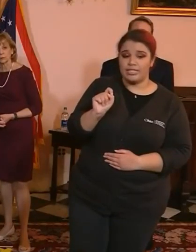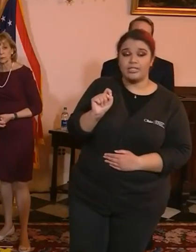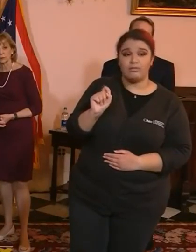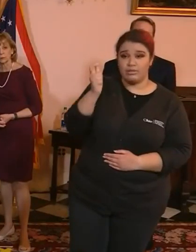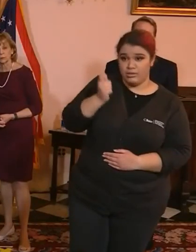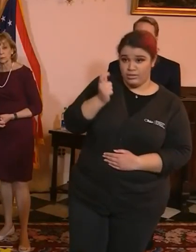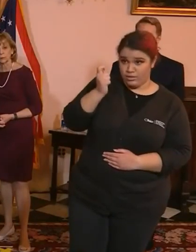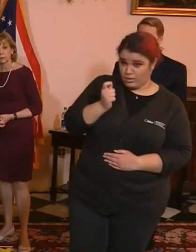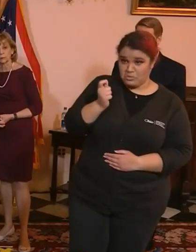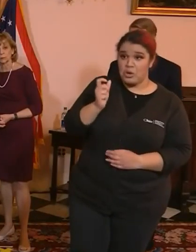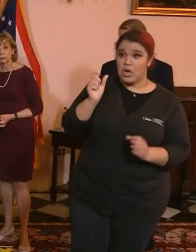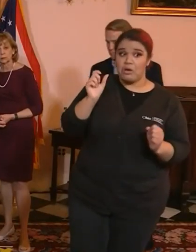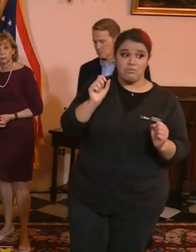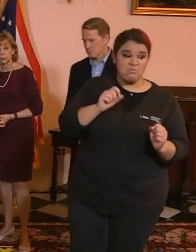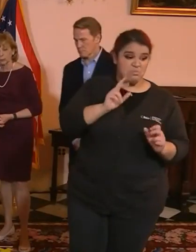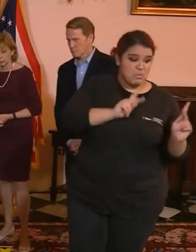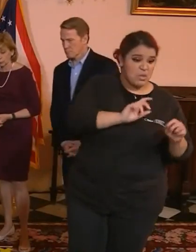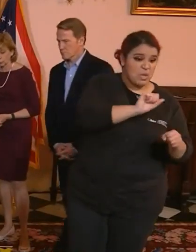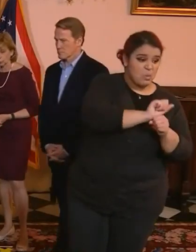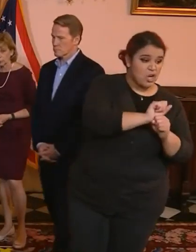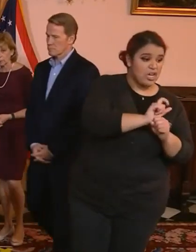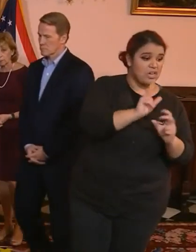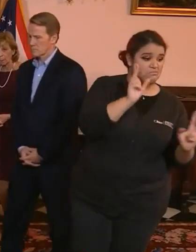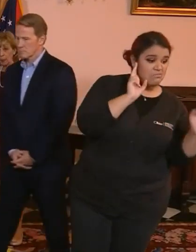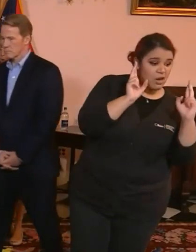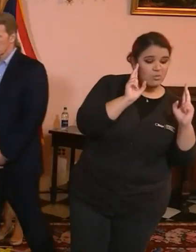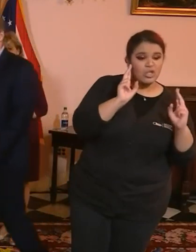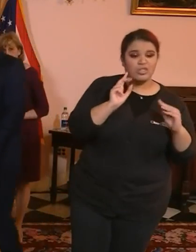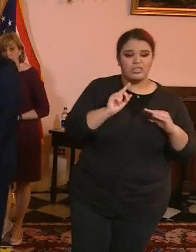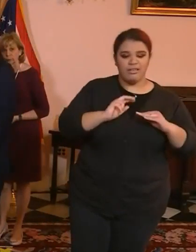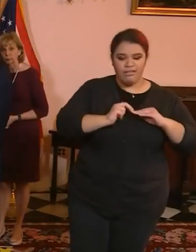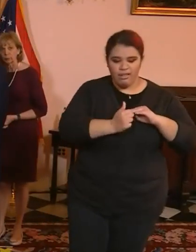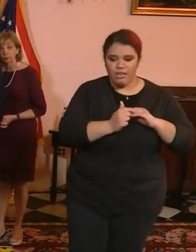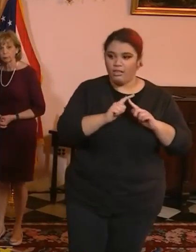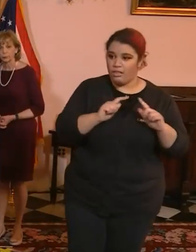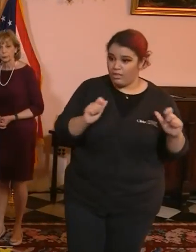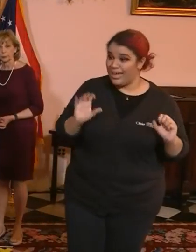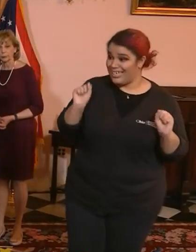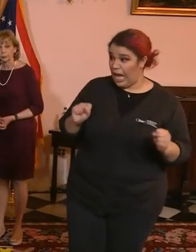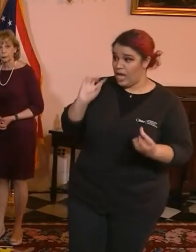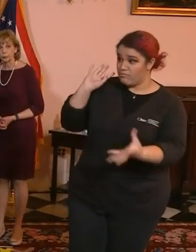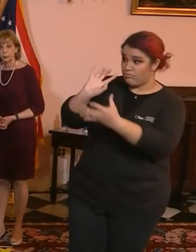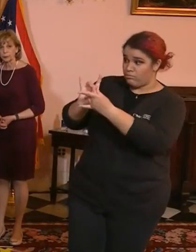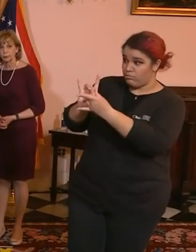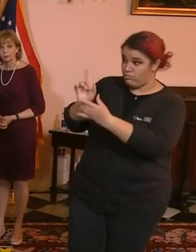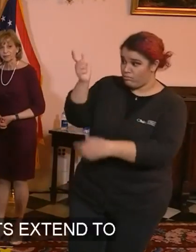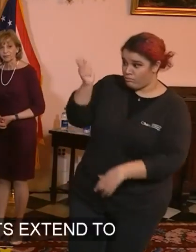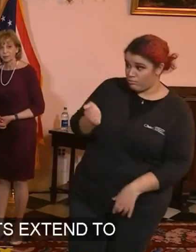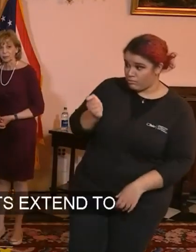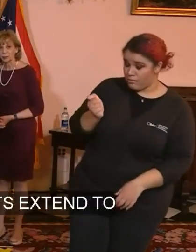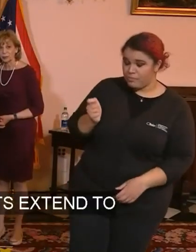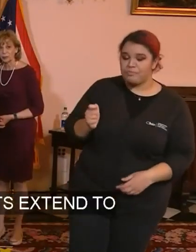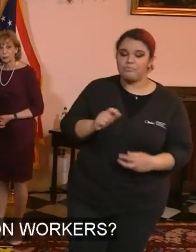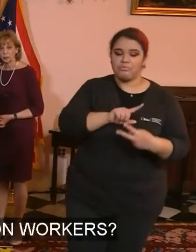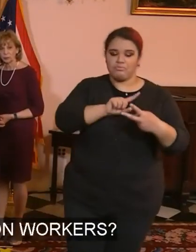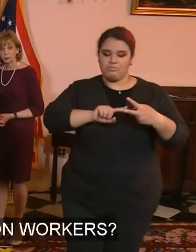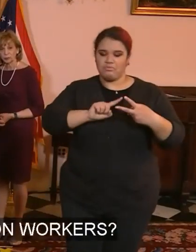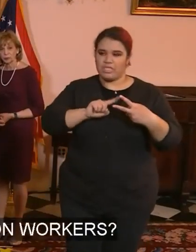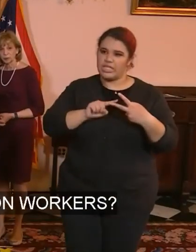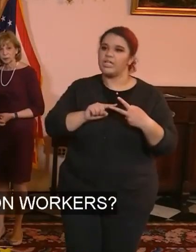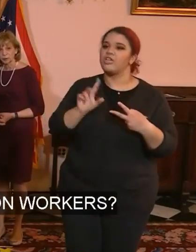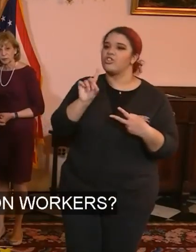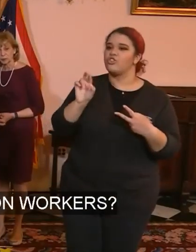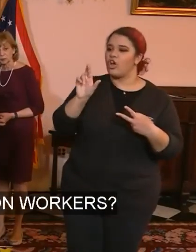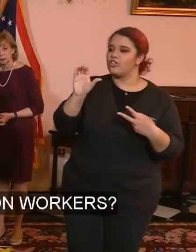barbers and salon workers and things like that? And then separately for Dr. Acton, if you don't mind, you hear a lot of people talk about how we